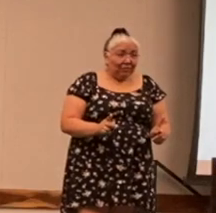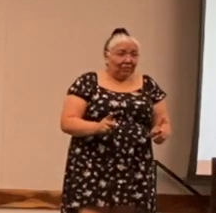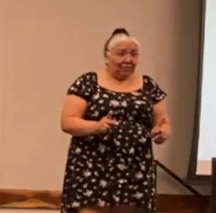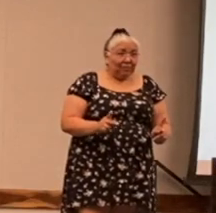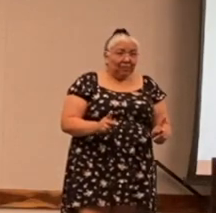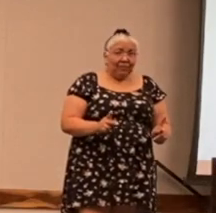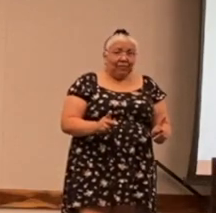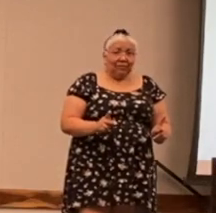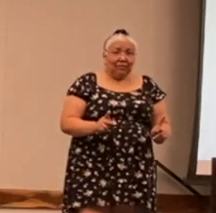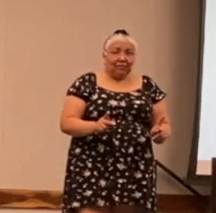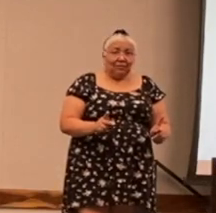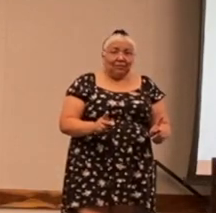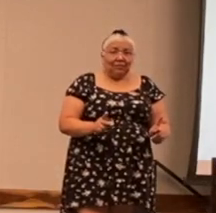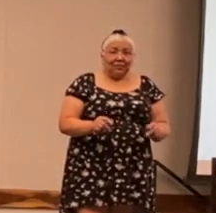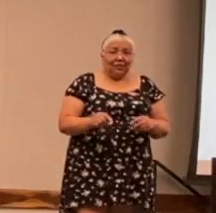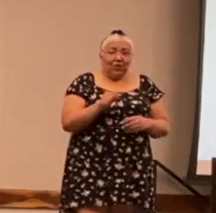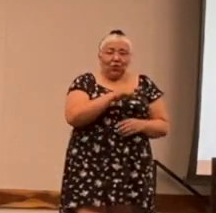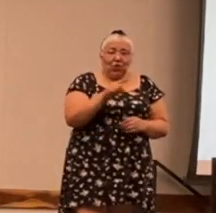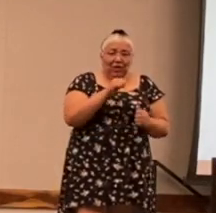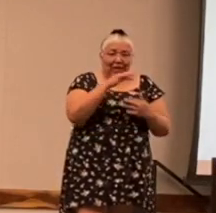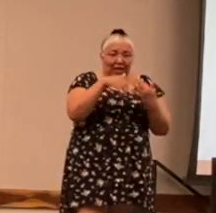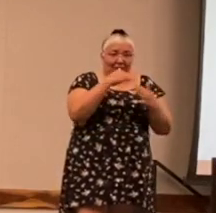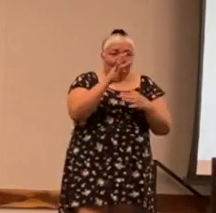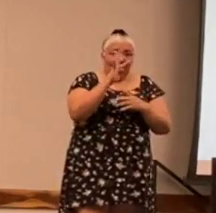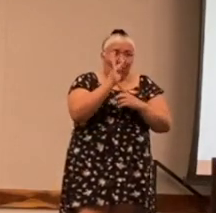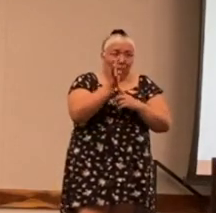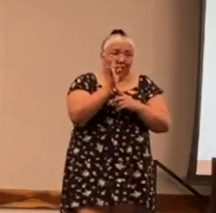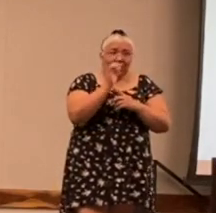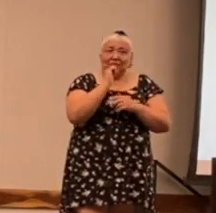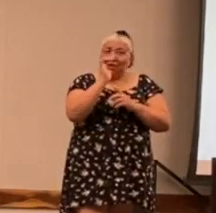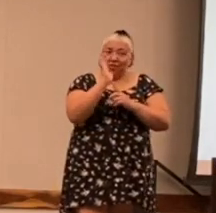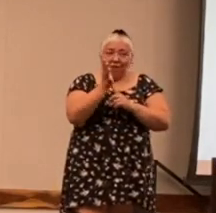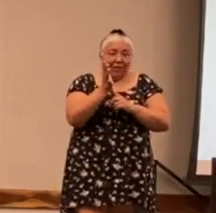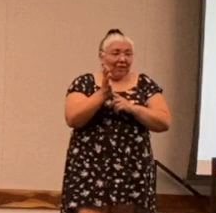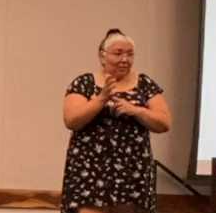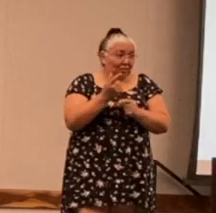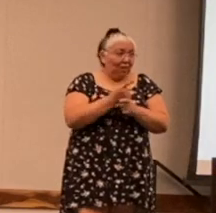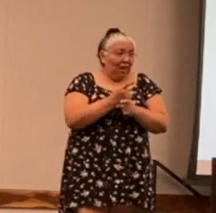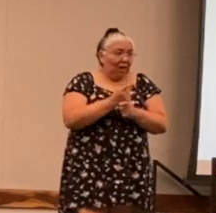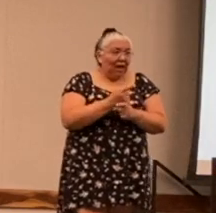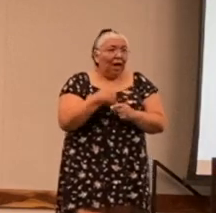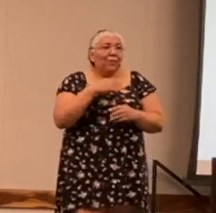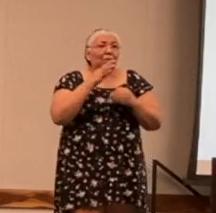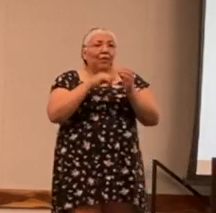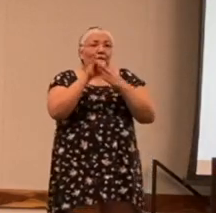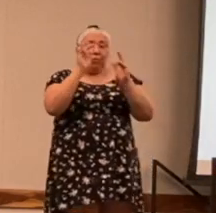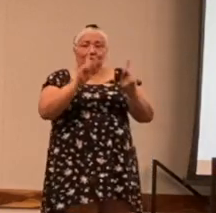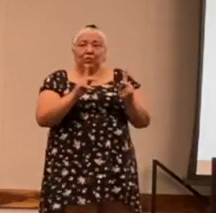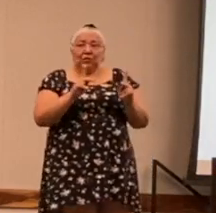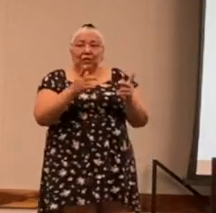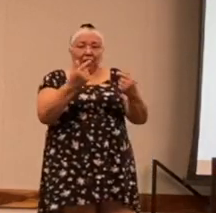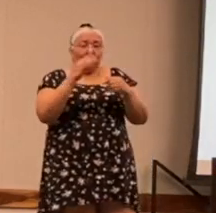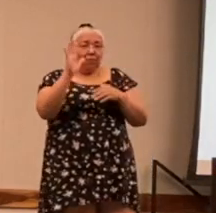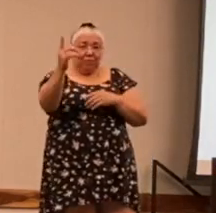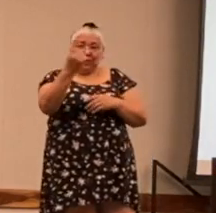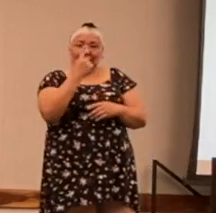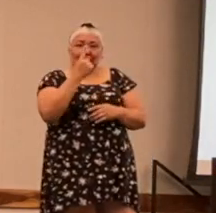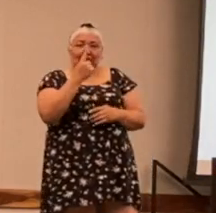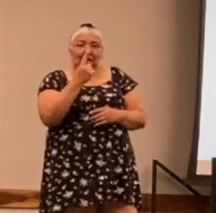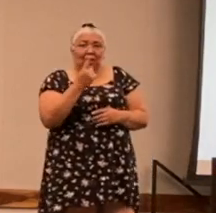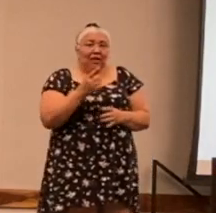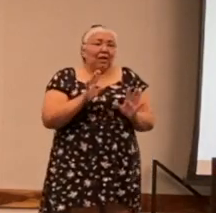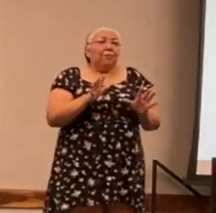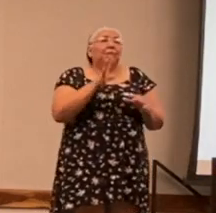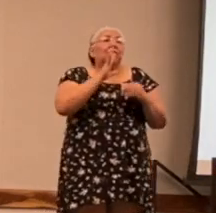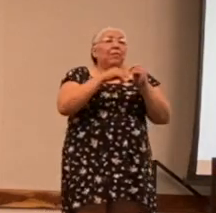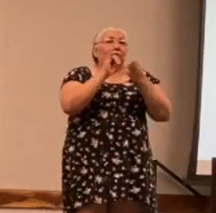you just, you can hang out for 4 minutes, but not five. You know what I'm talking about? I'm talking about the person that when they come your way, you don't want anything. I'm talking